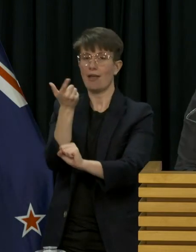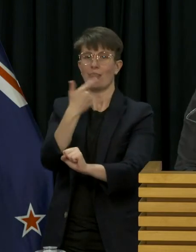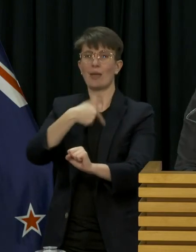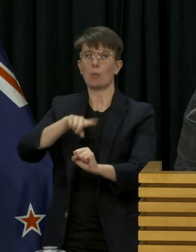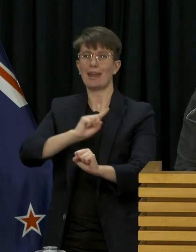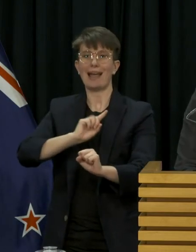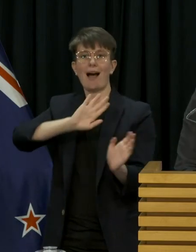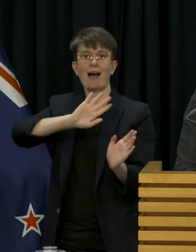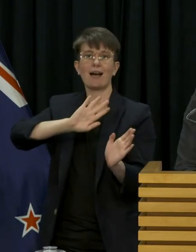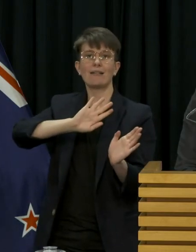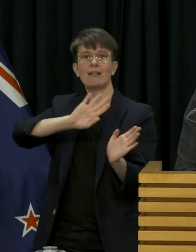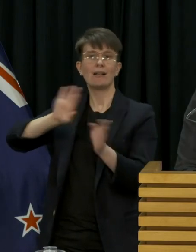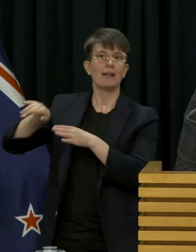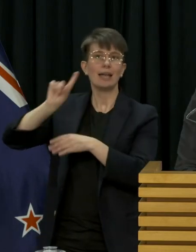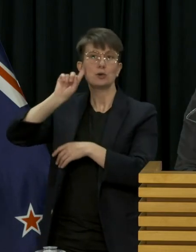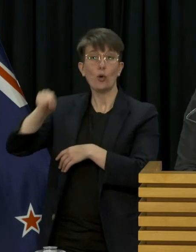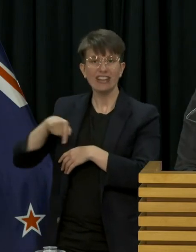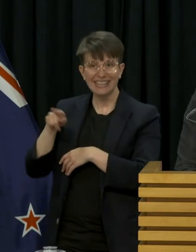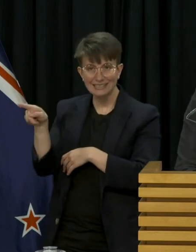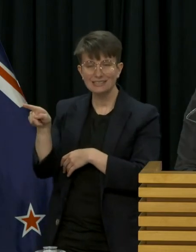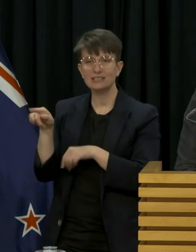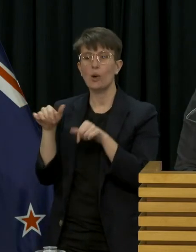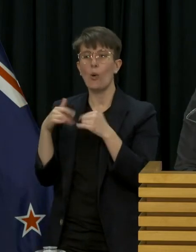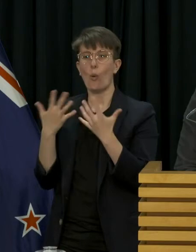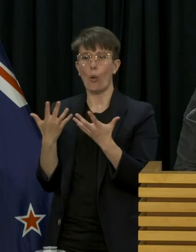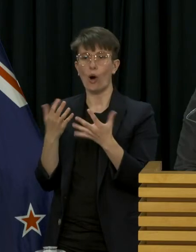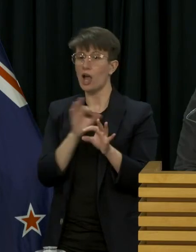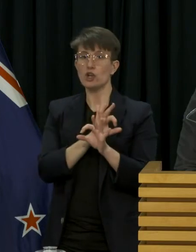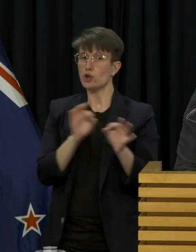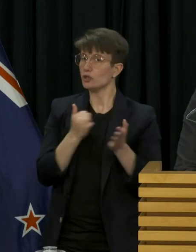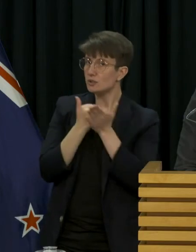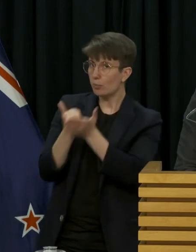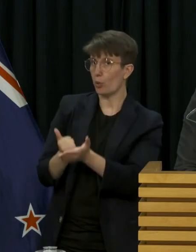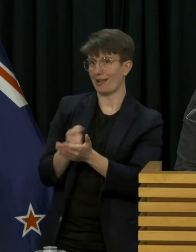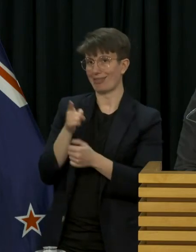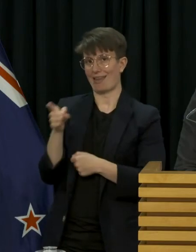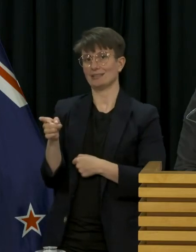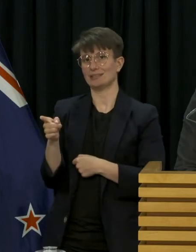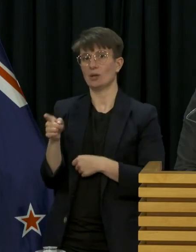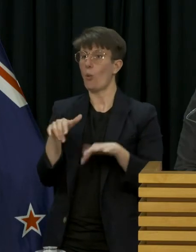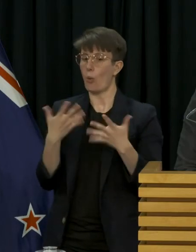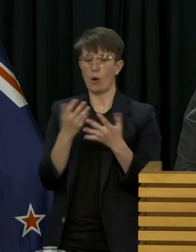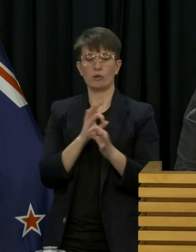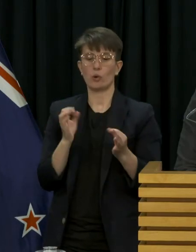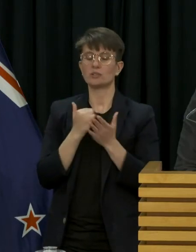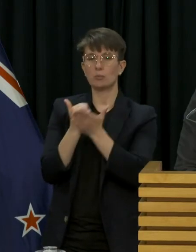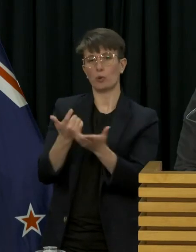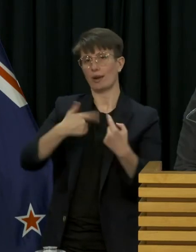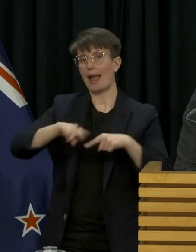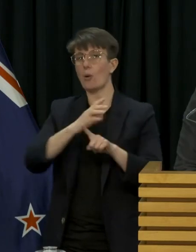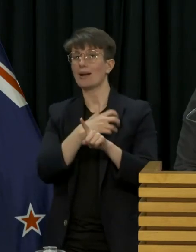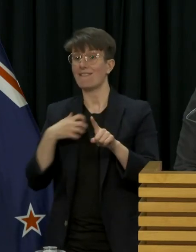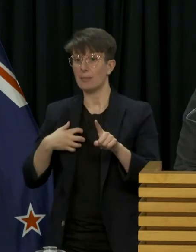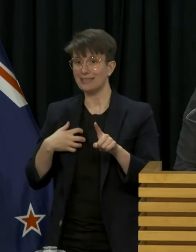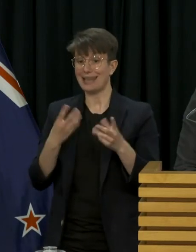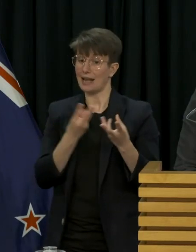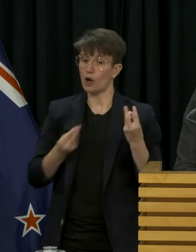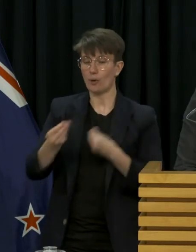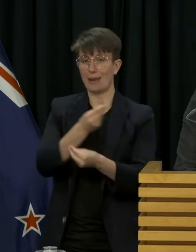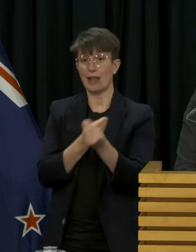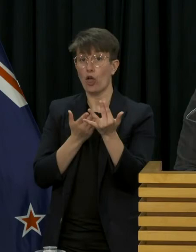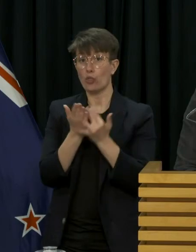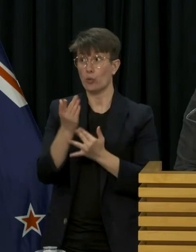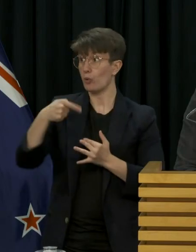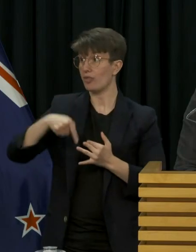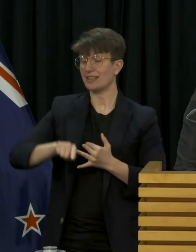behind ensuring that our economy, through this 1 in 100 year event, not only survives but thrives.